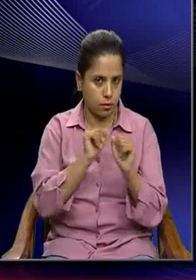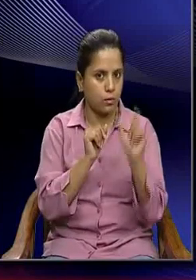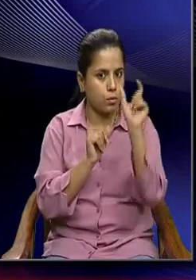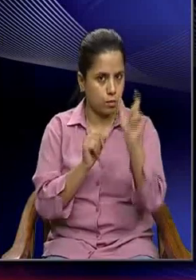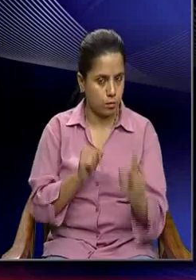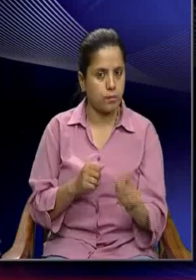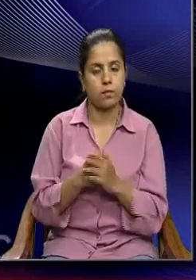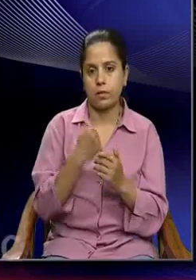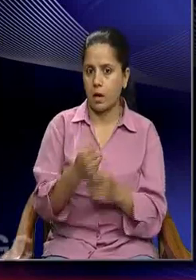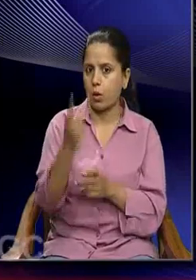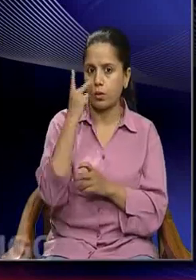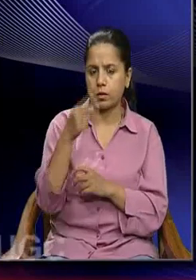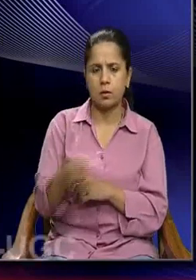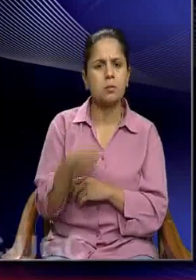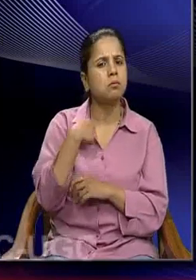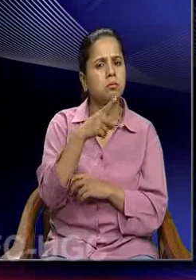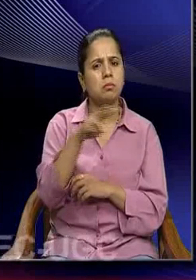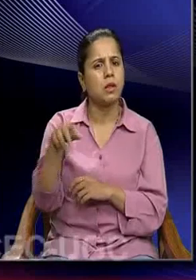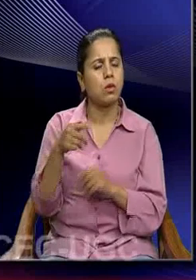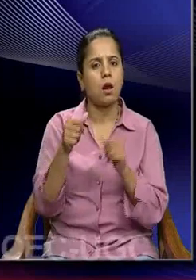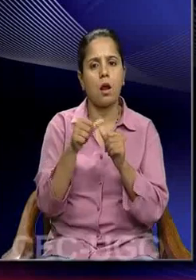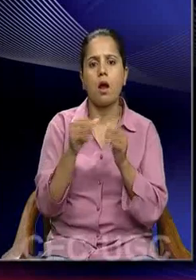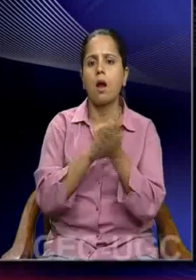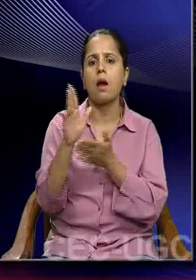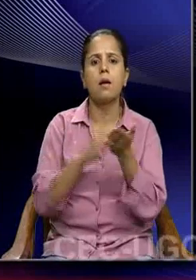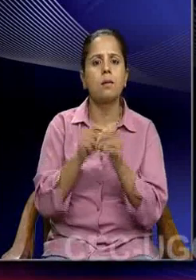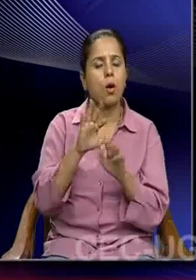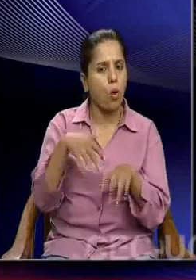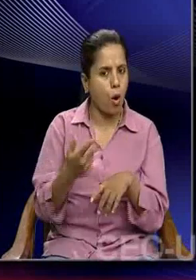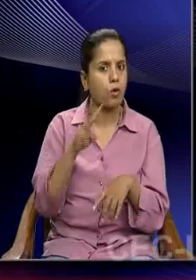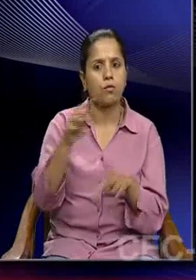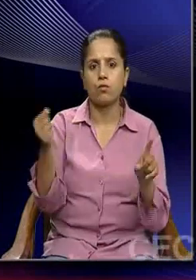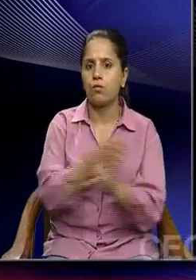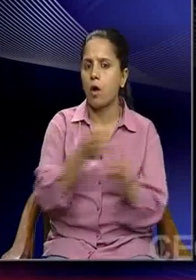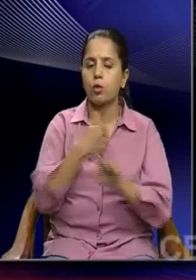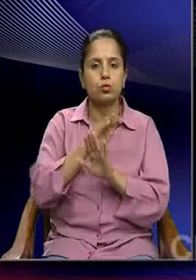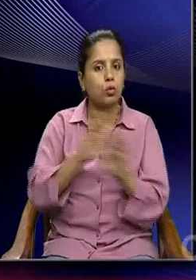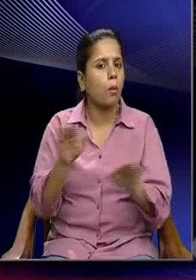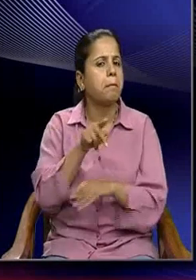Let us look at what do we mean by ahimsa or non-violence.